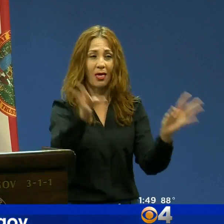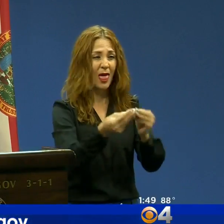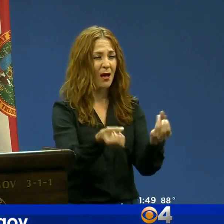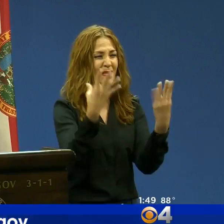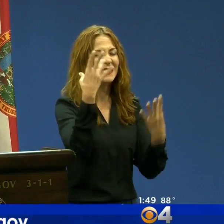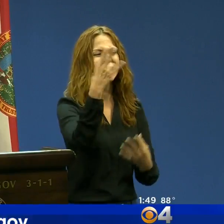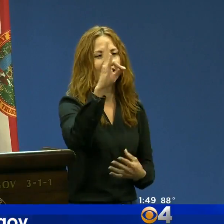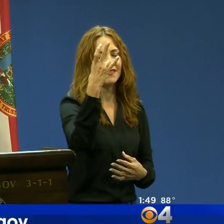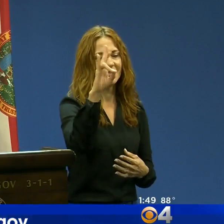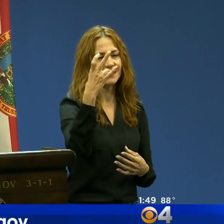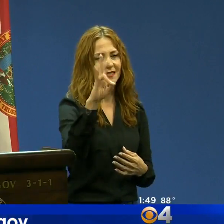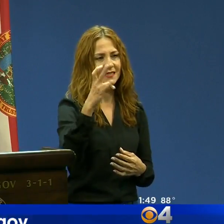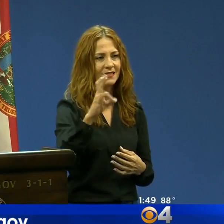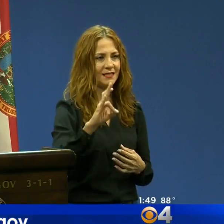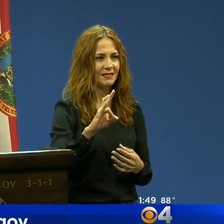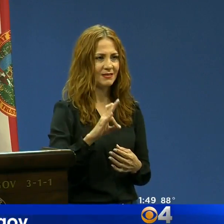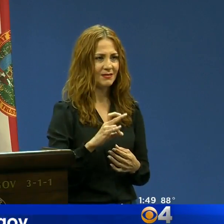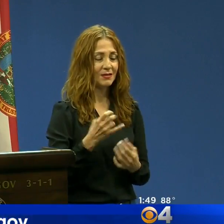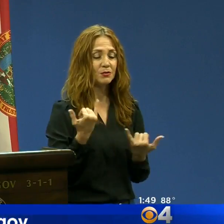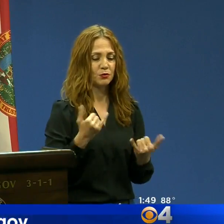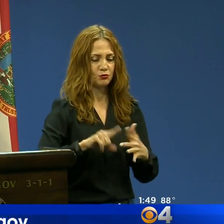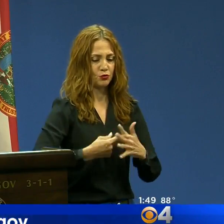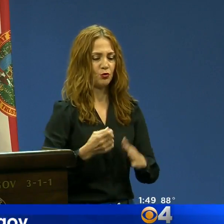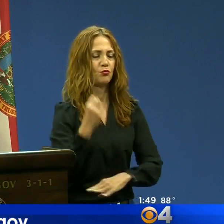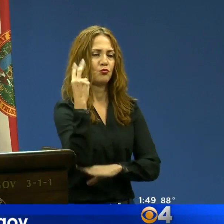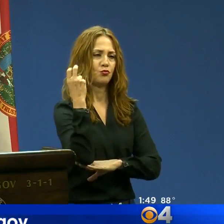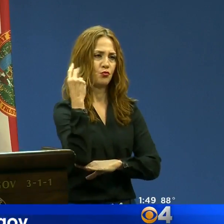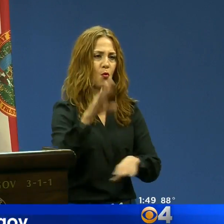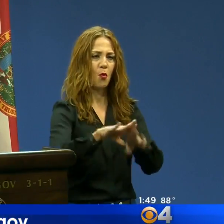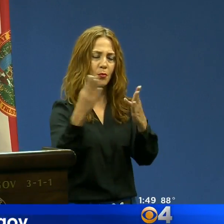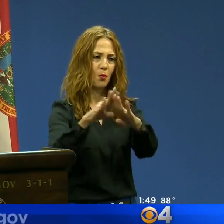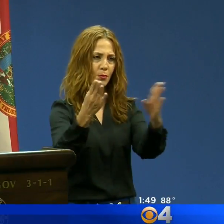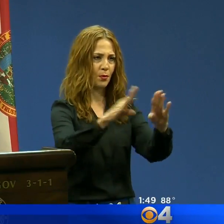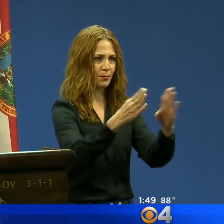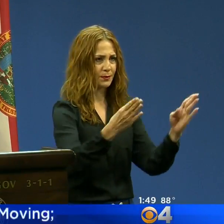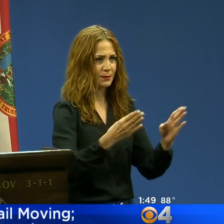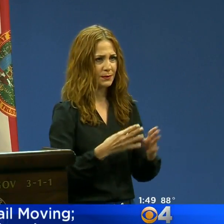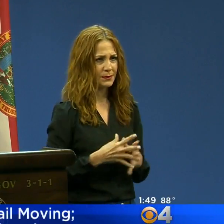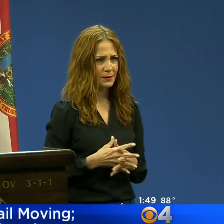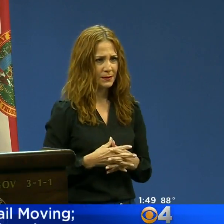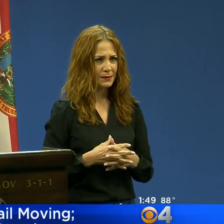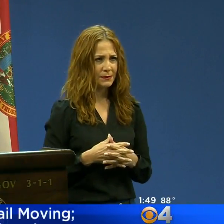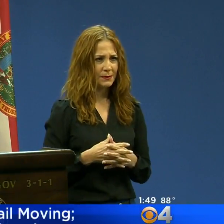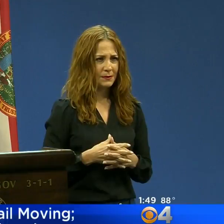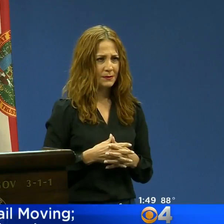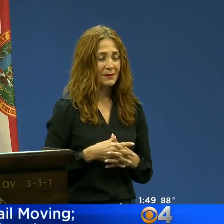today at noon. For more information, call 311 or visit